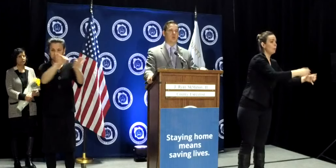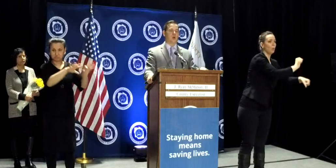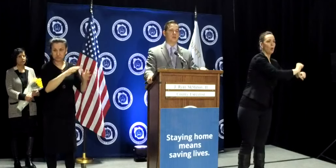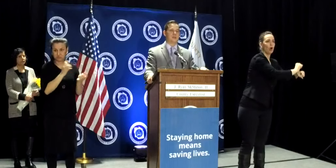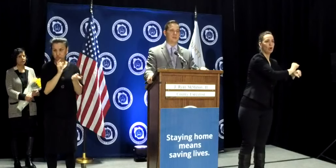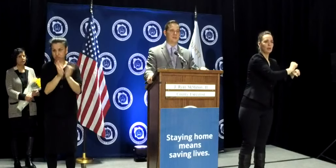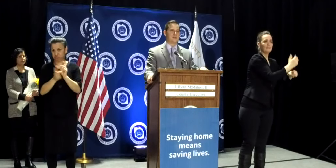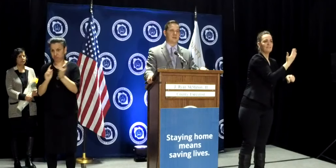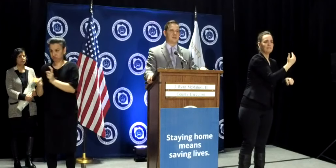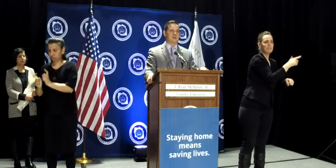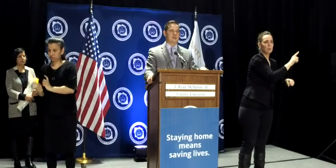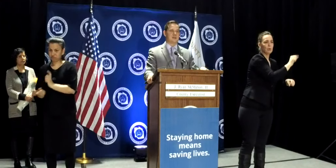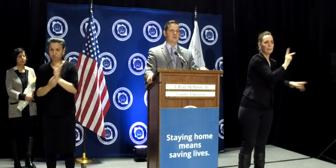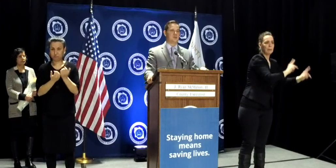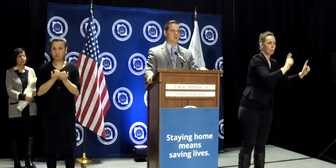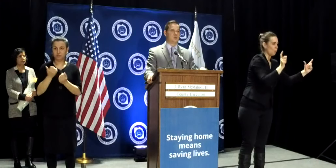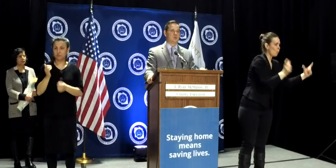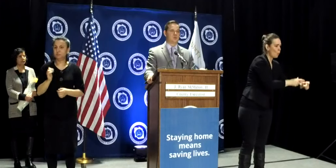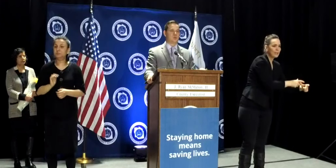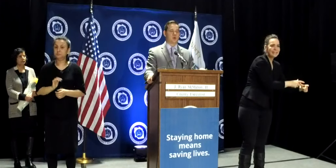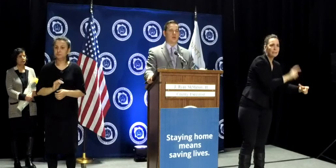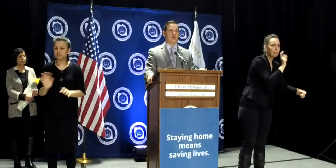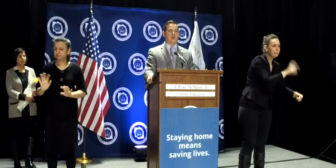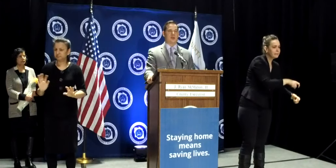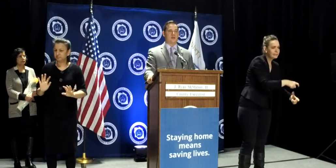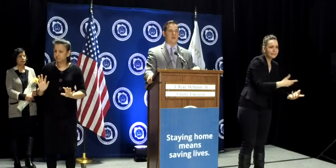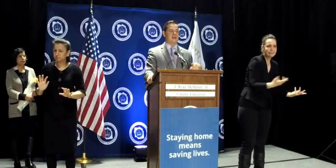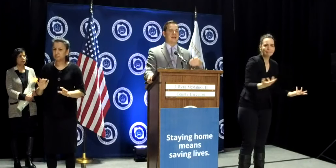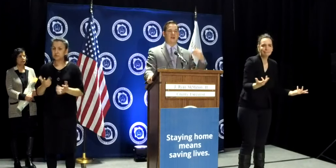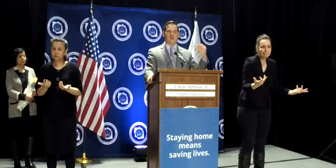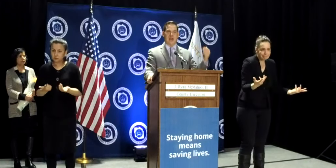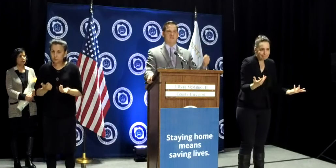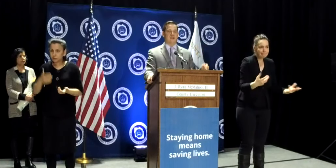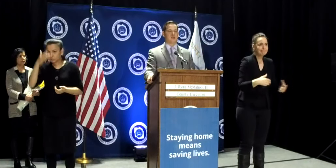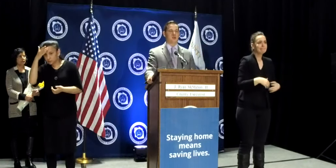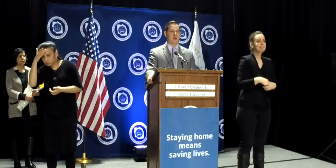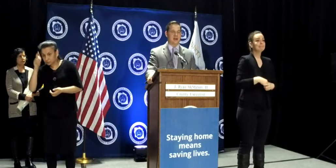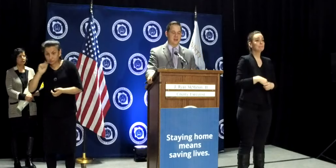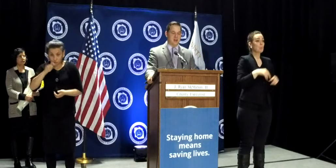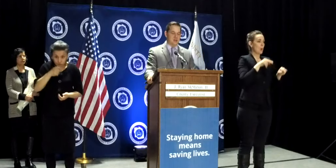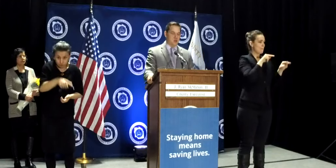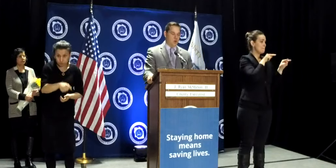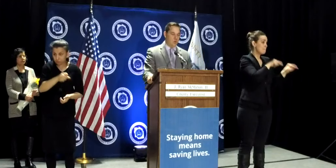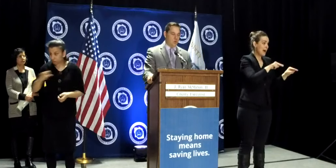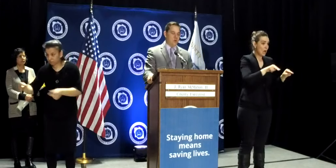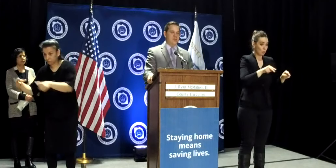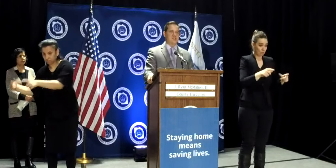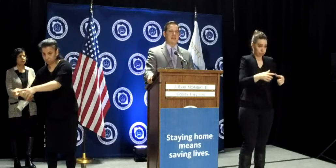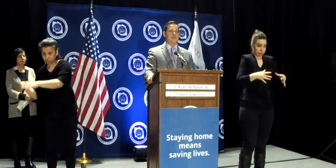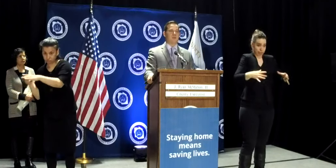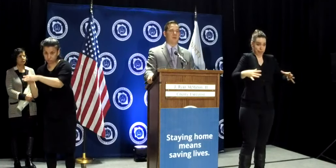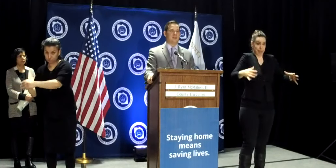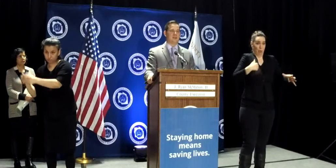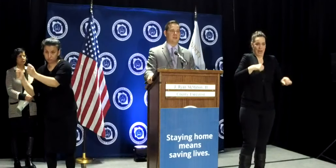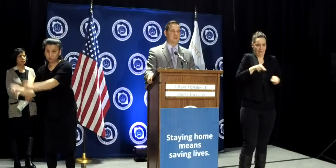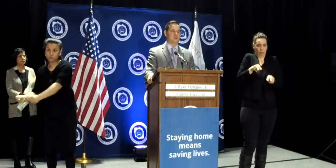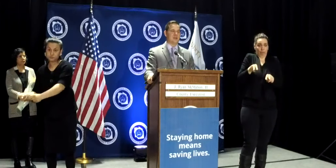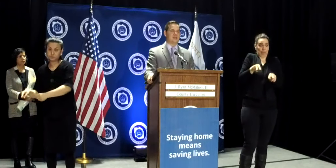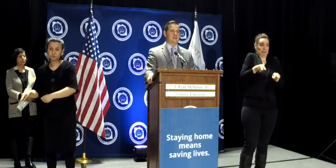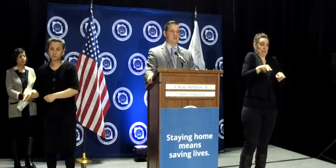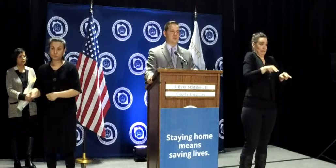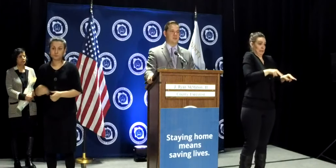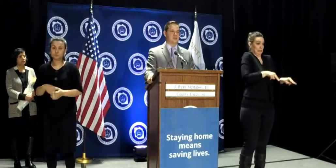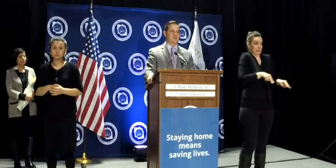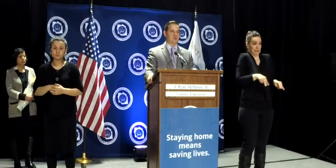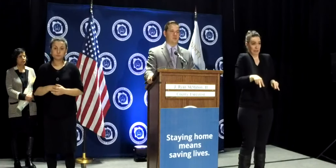monitoring those quarantines is critical, and our staff has to do that. So we just need everybody to